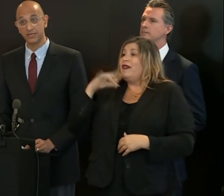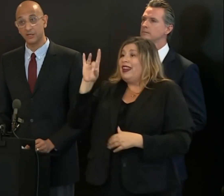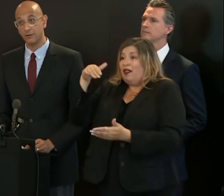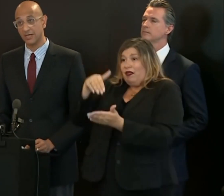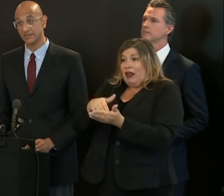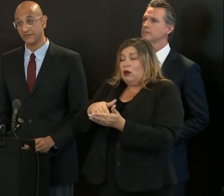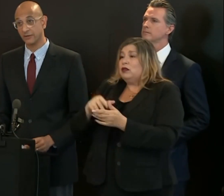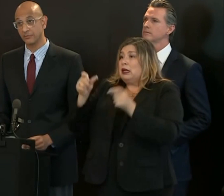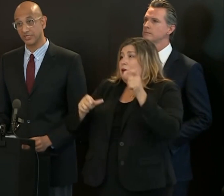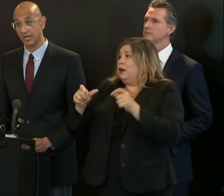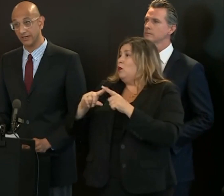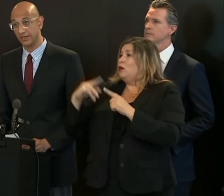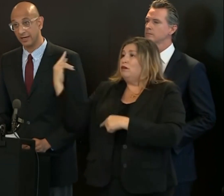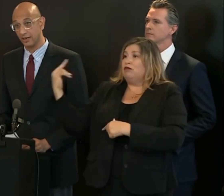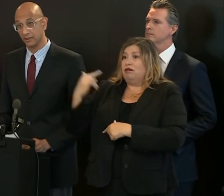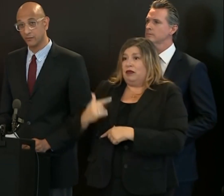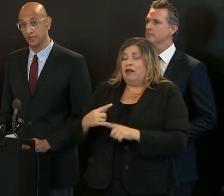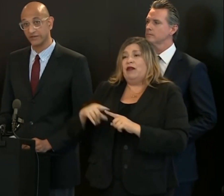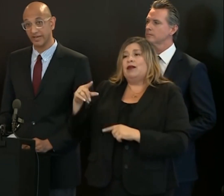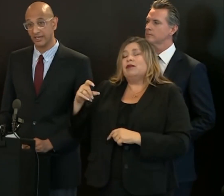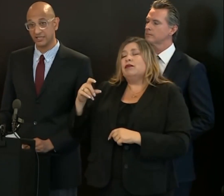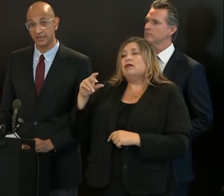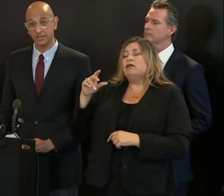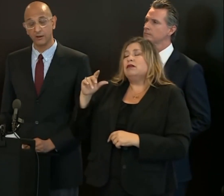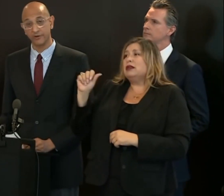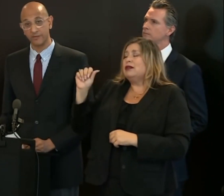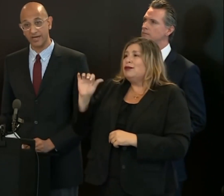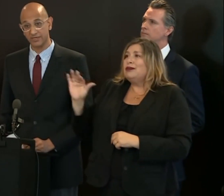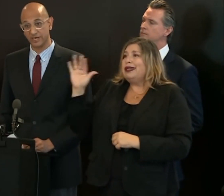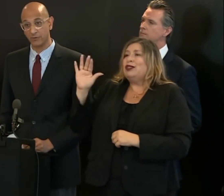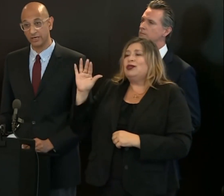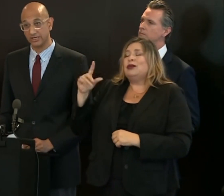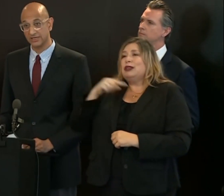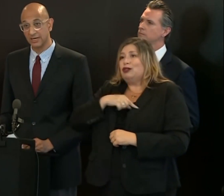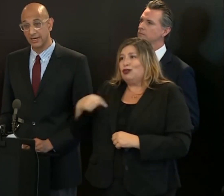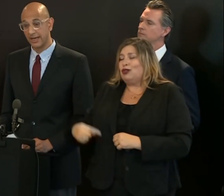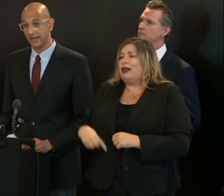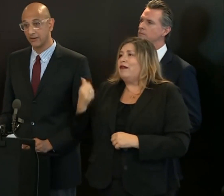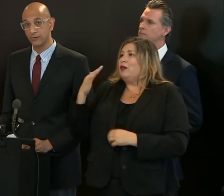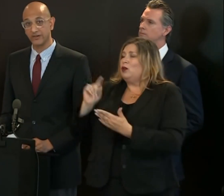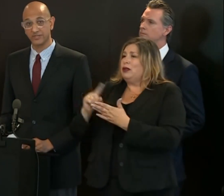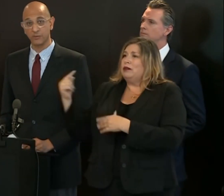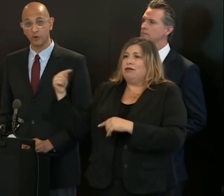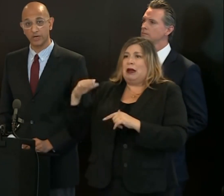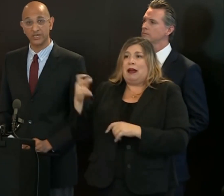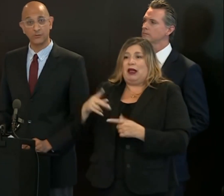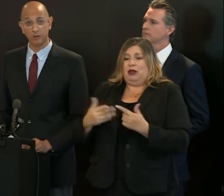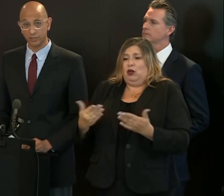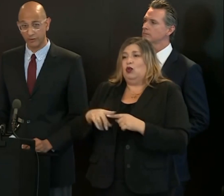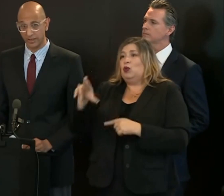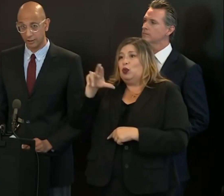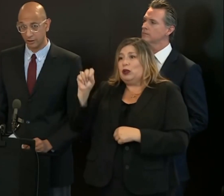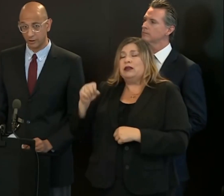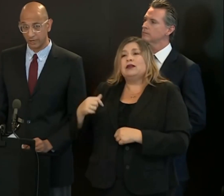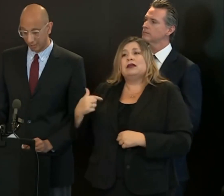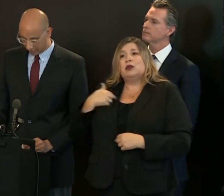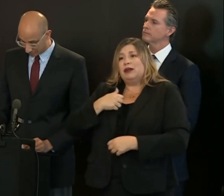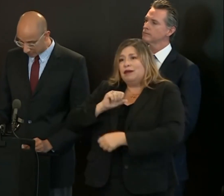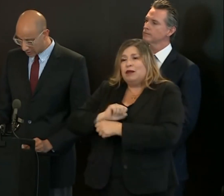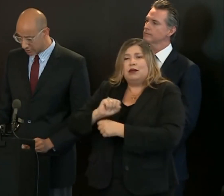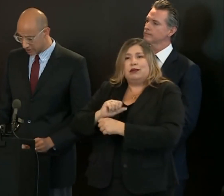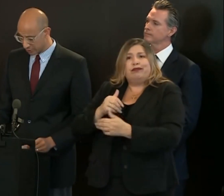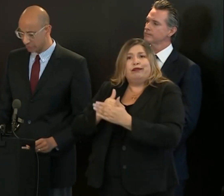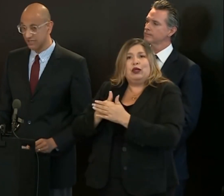returning to the U.S. from China and other parts of Asia over the past many weeks, and we have supported and worked with our local